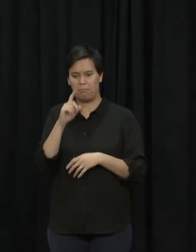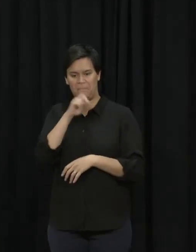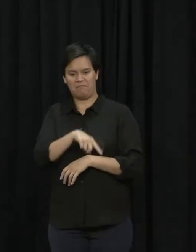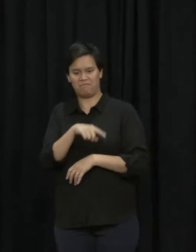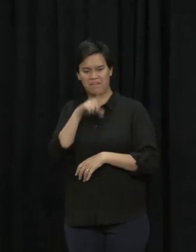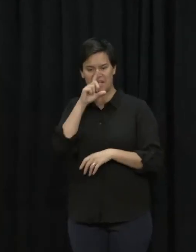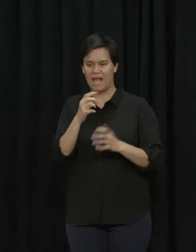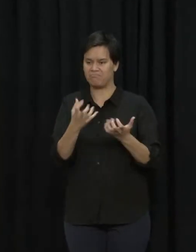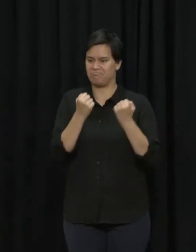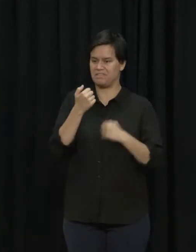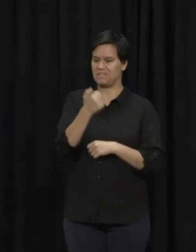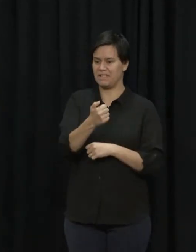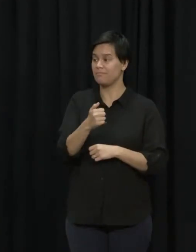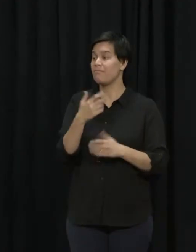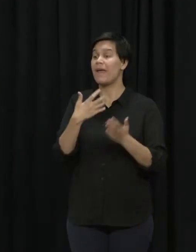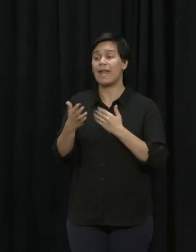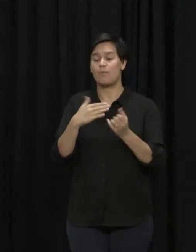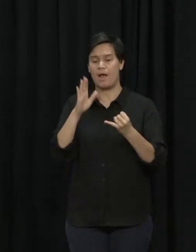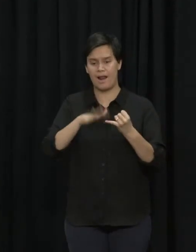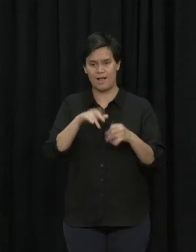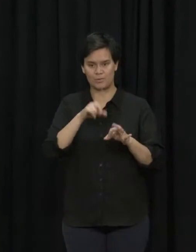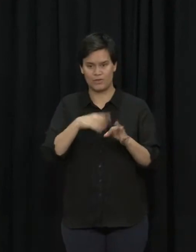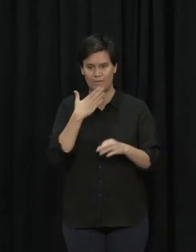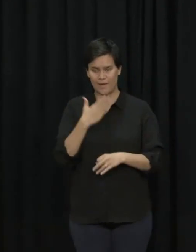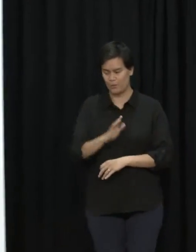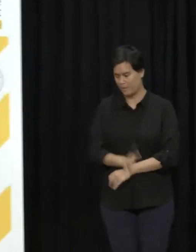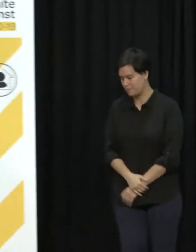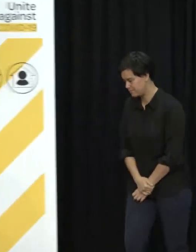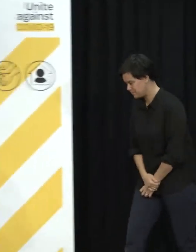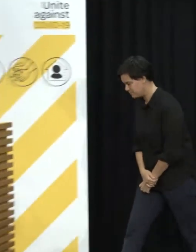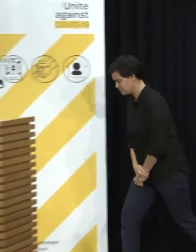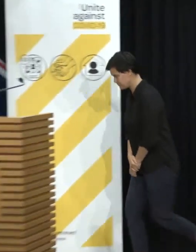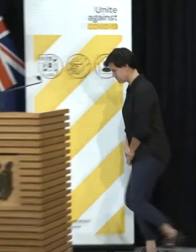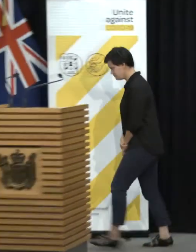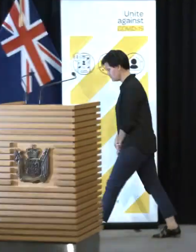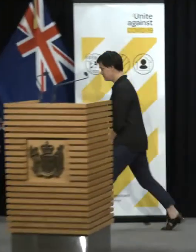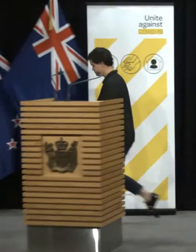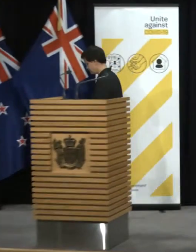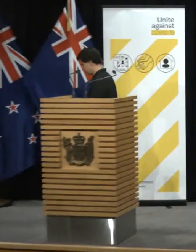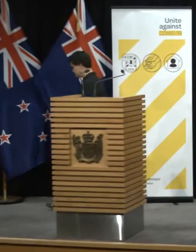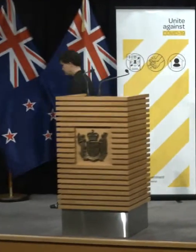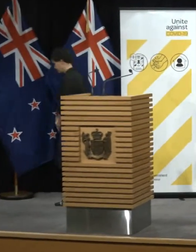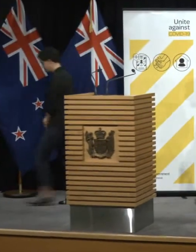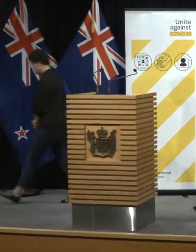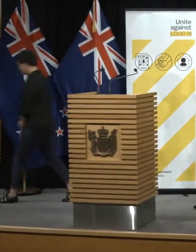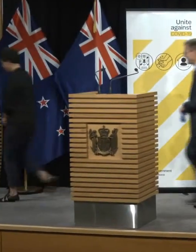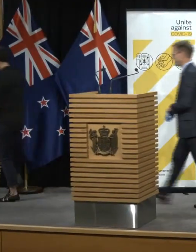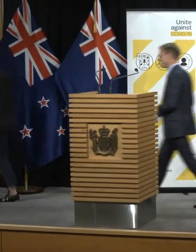All right, I called last question, so best stick to it. Thanks, everyone.